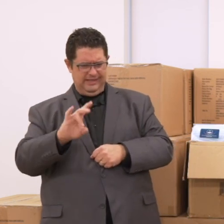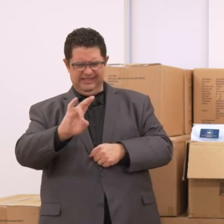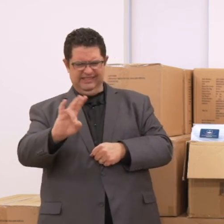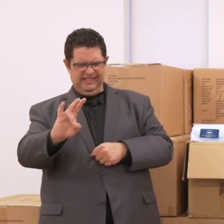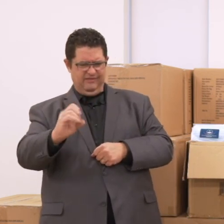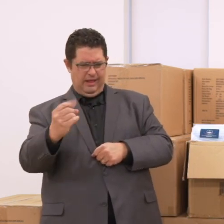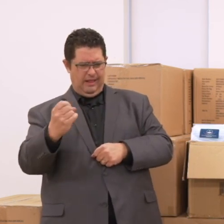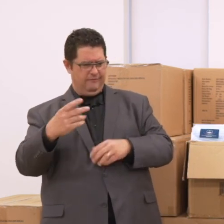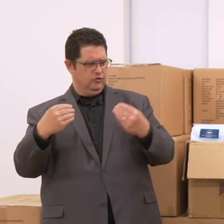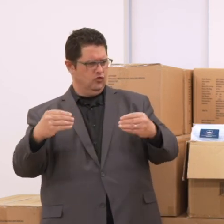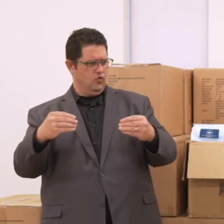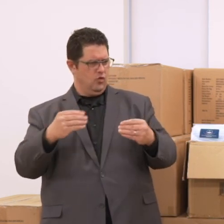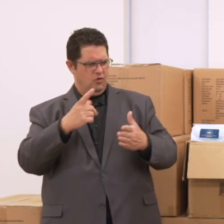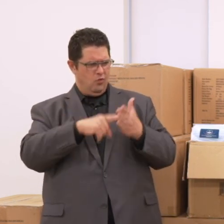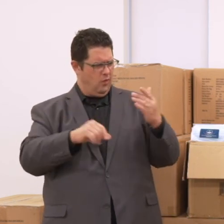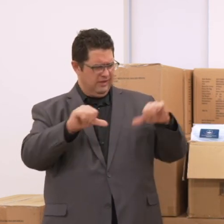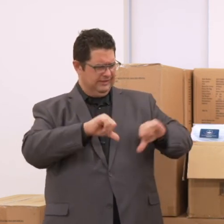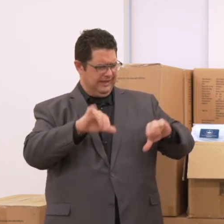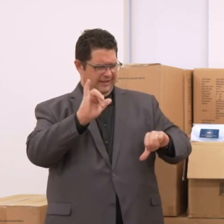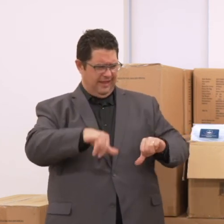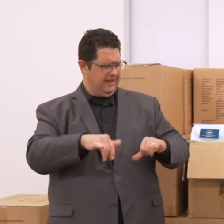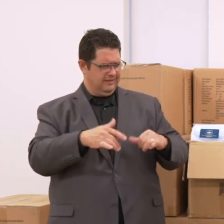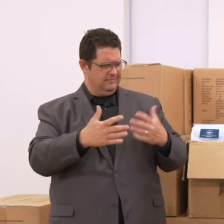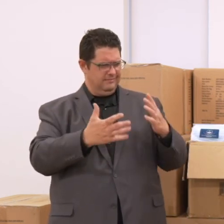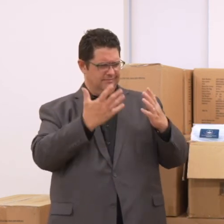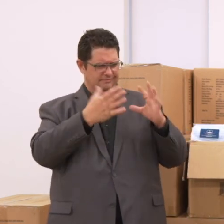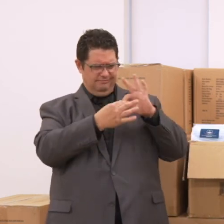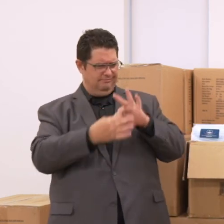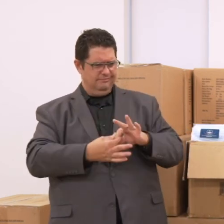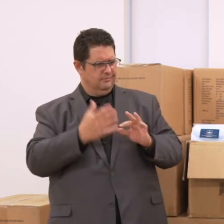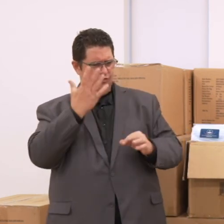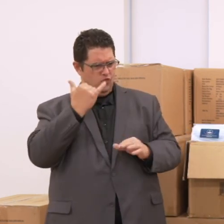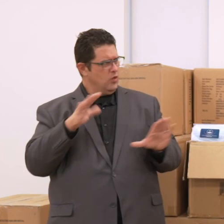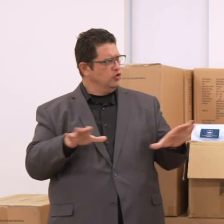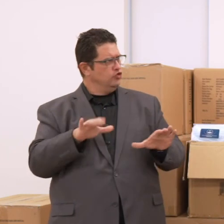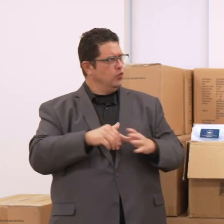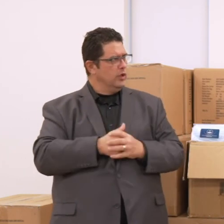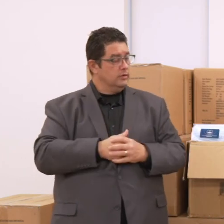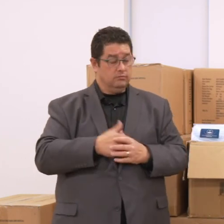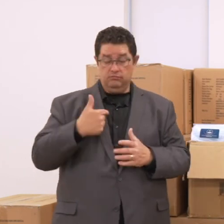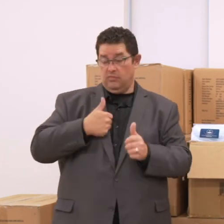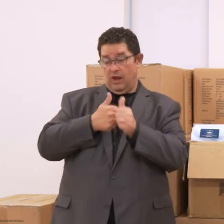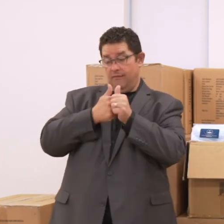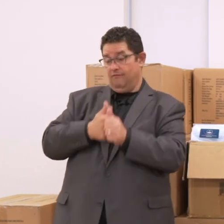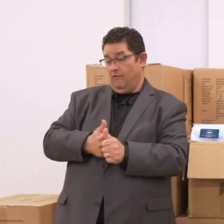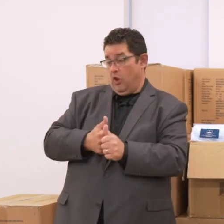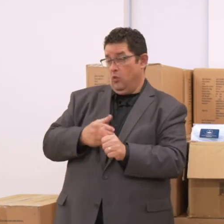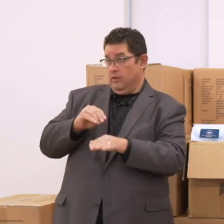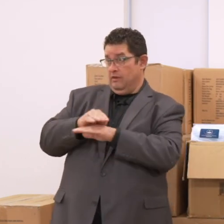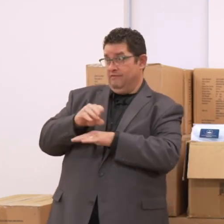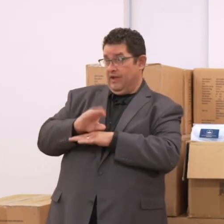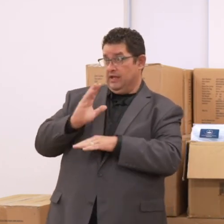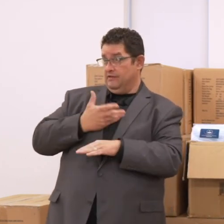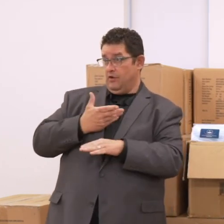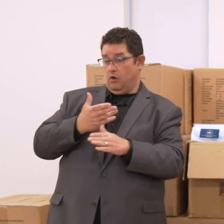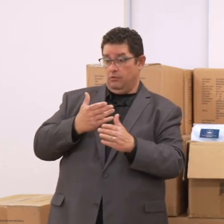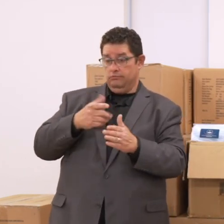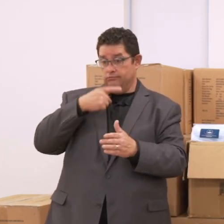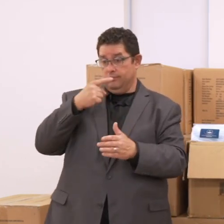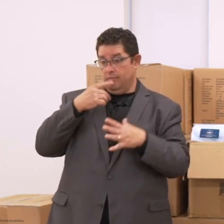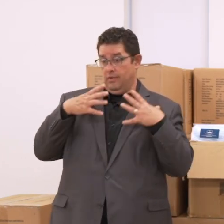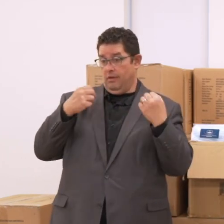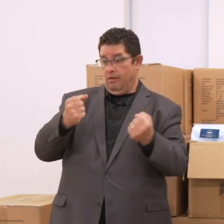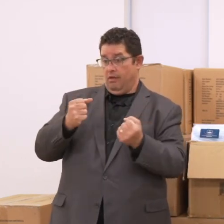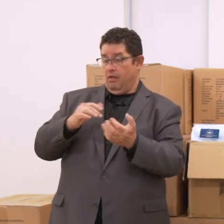science behind that, and why did you do it? I'm following the advice of our public health officials, our medical